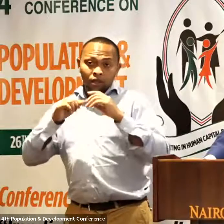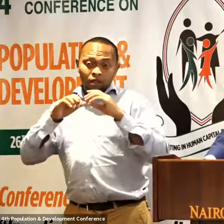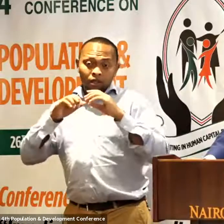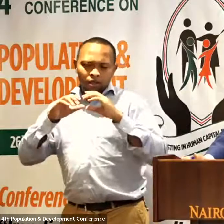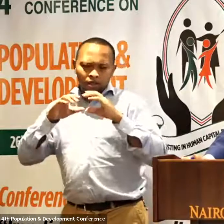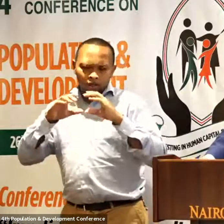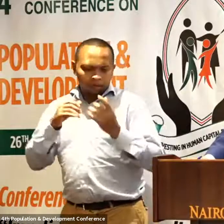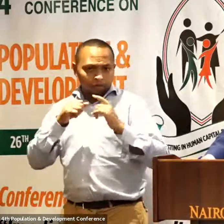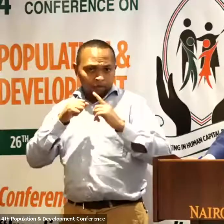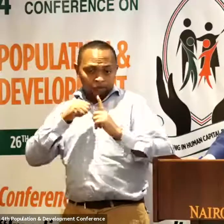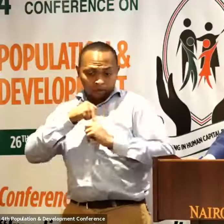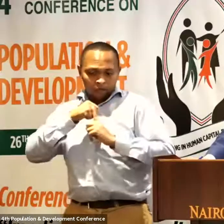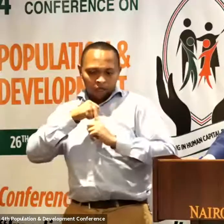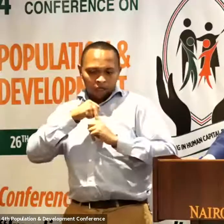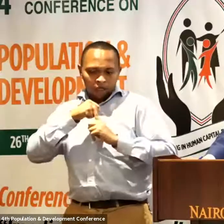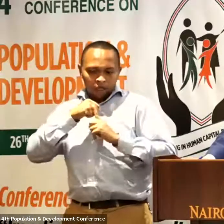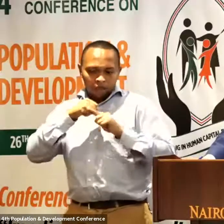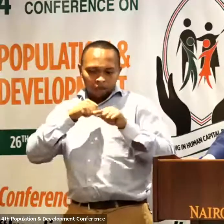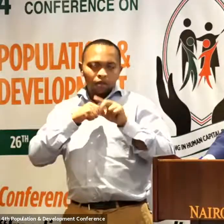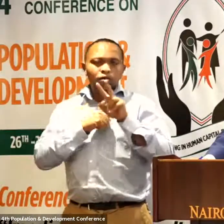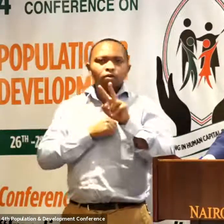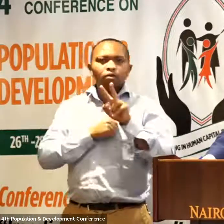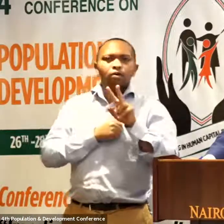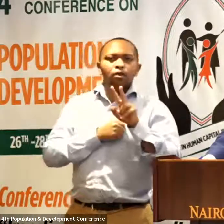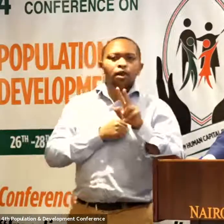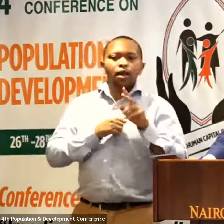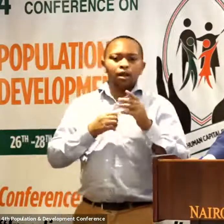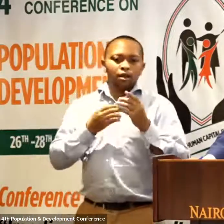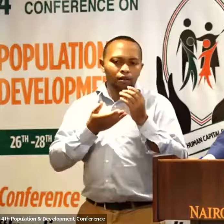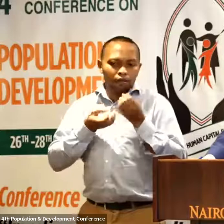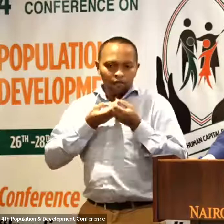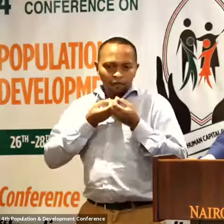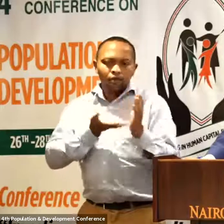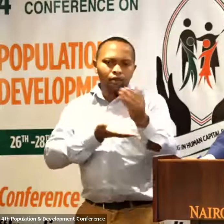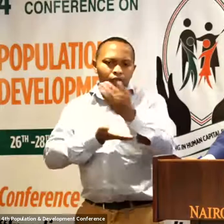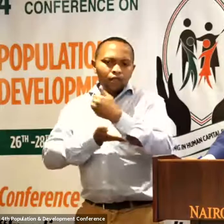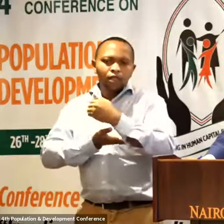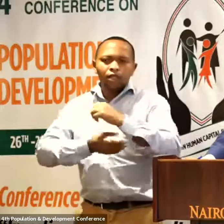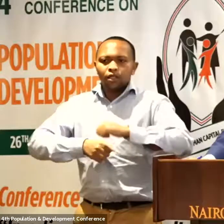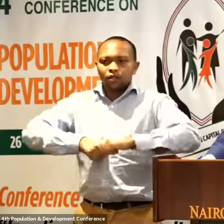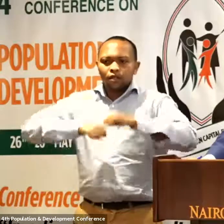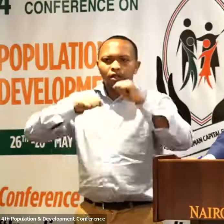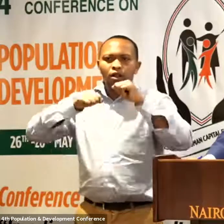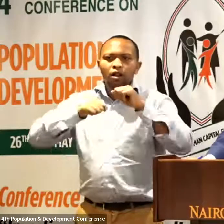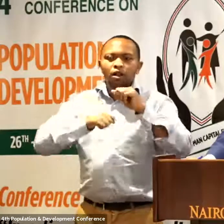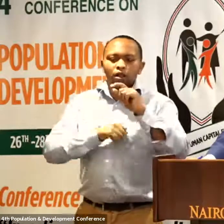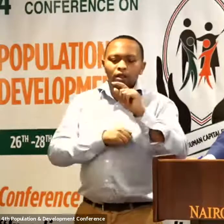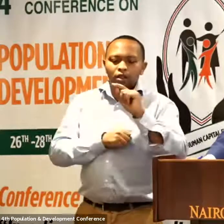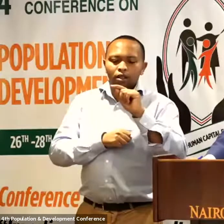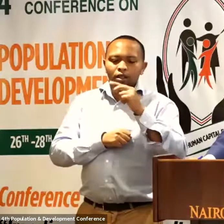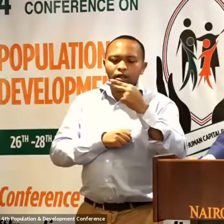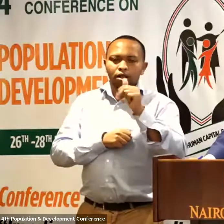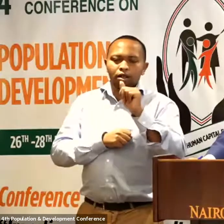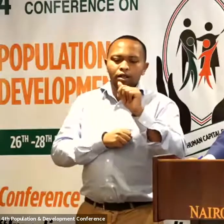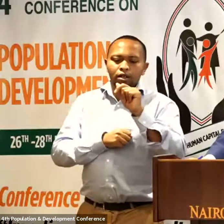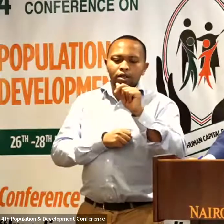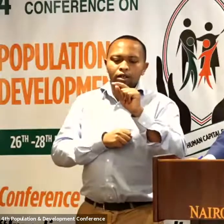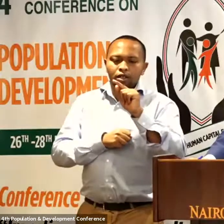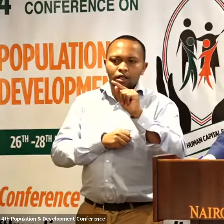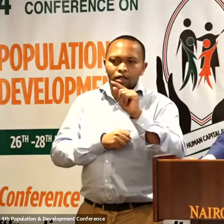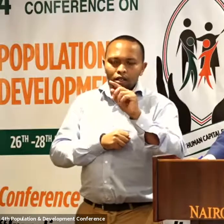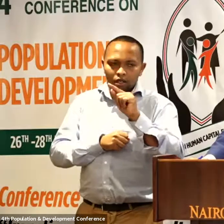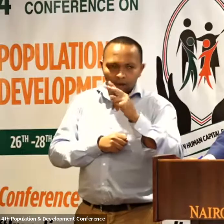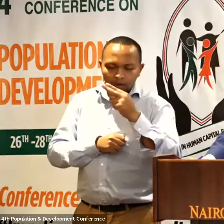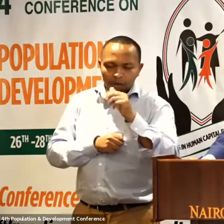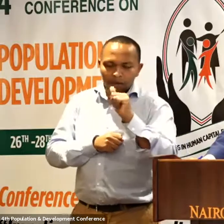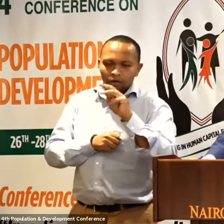and research, sub-theme 6.2, innovations and data availability. We're going to have the chair is going to be Alois Ratemo, who is the Director of Monitoring, Evaluation,